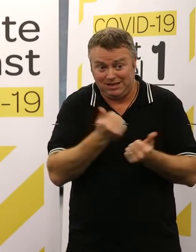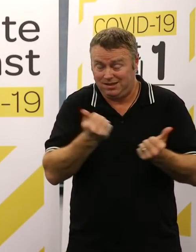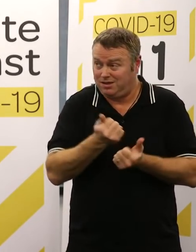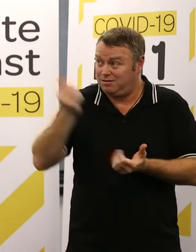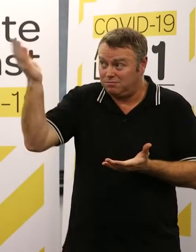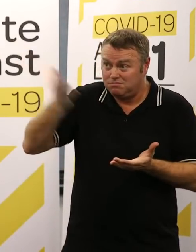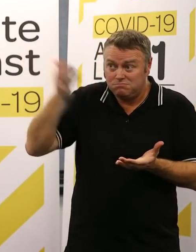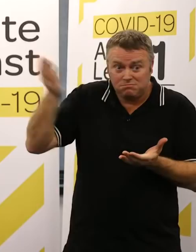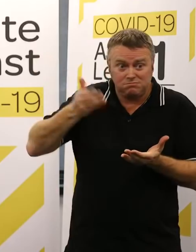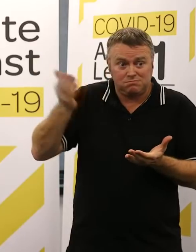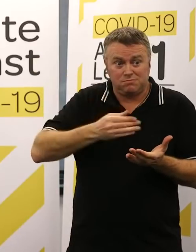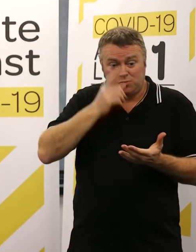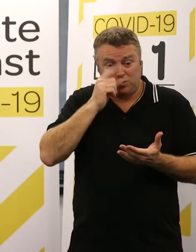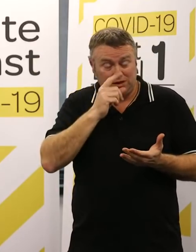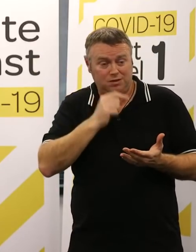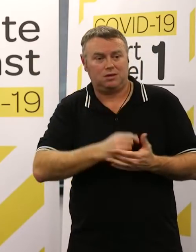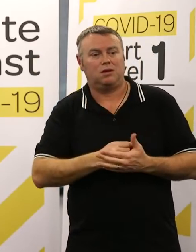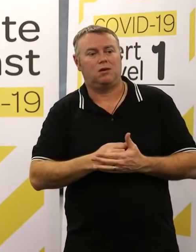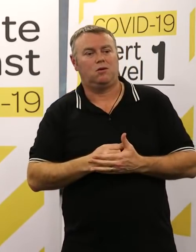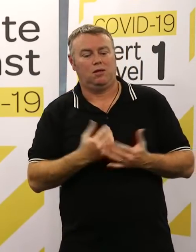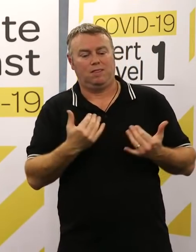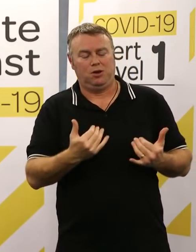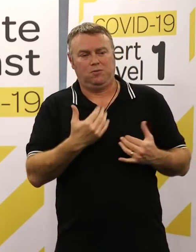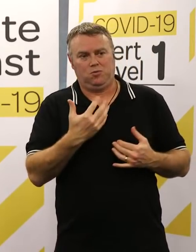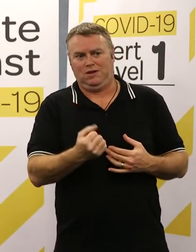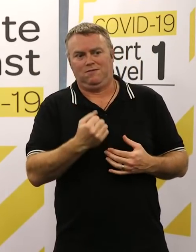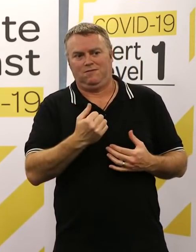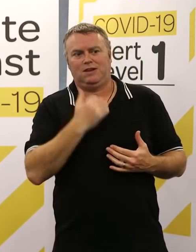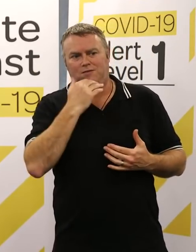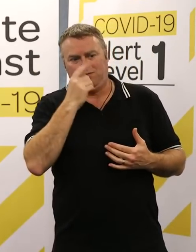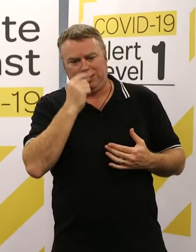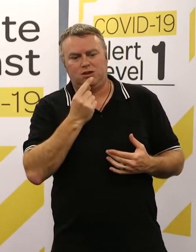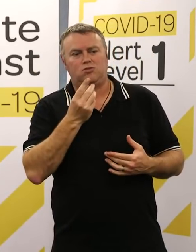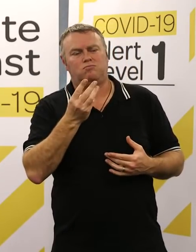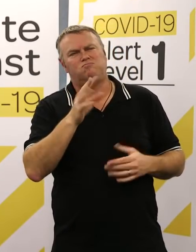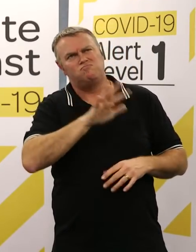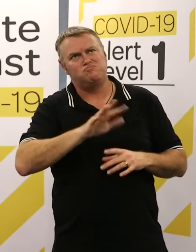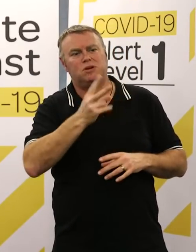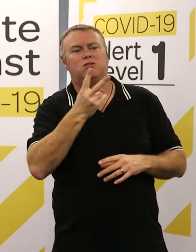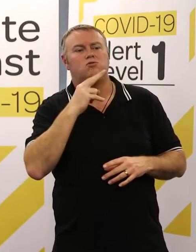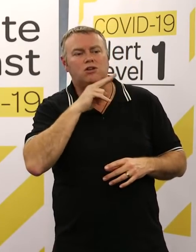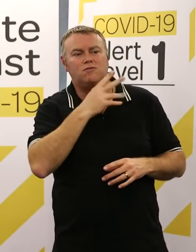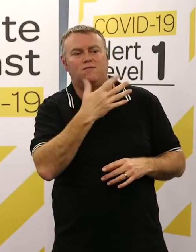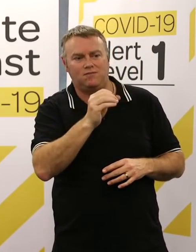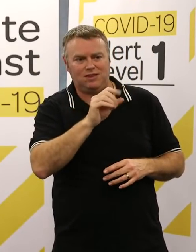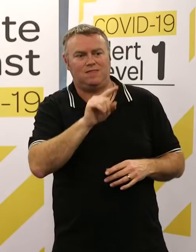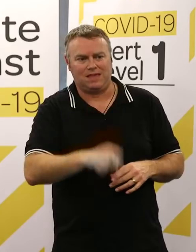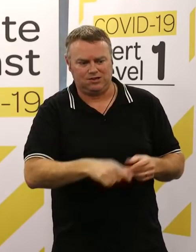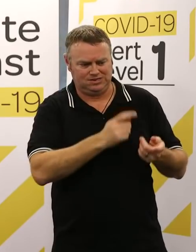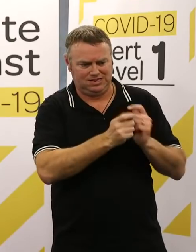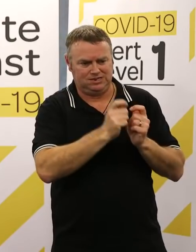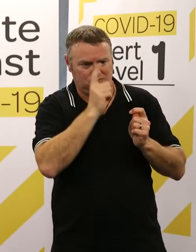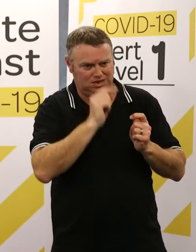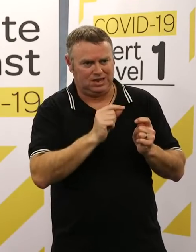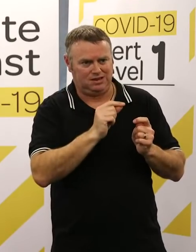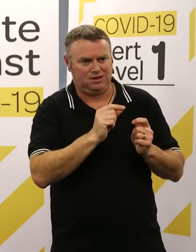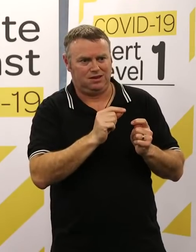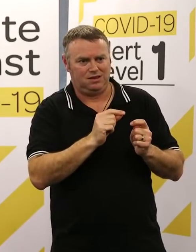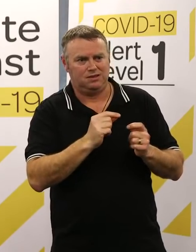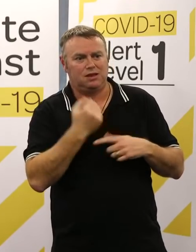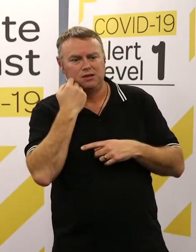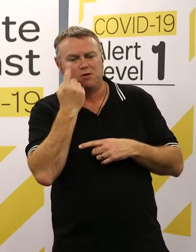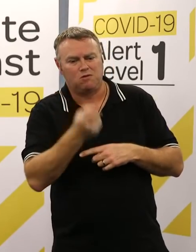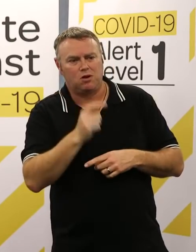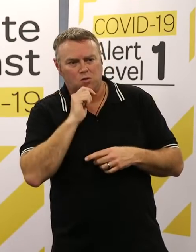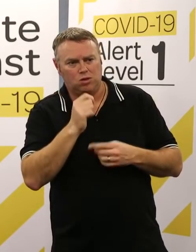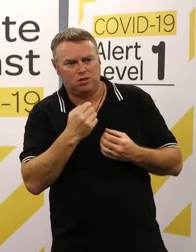around 250,000 tests. Right. But I can provide, again, I'll provide that number tomorrow of what our current supplies are onshore. That's